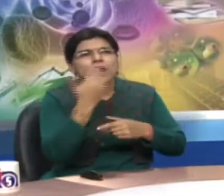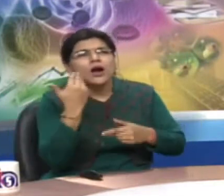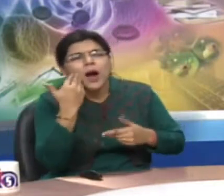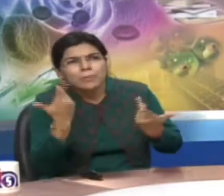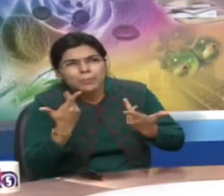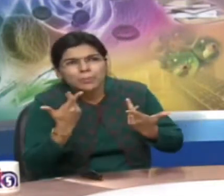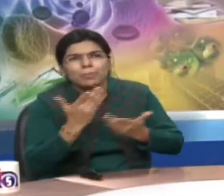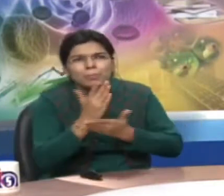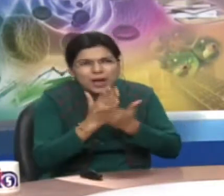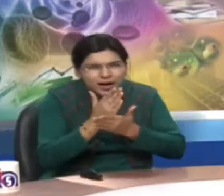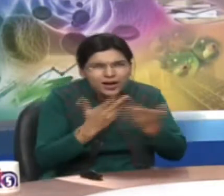relating to the time.